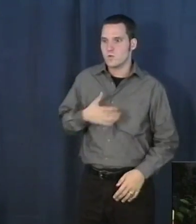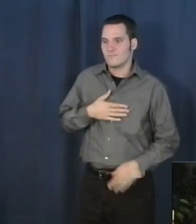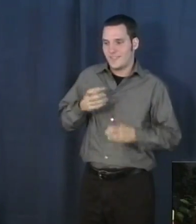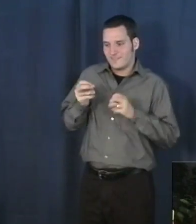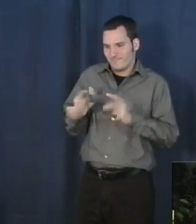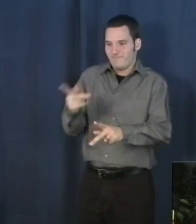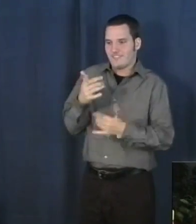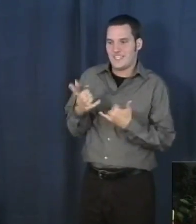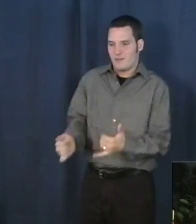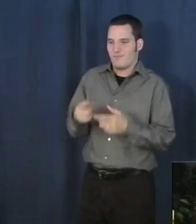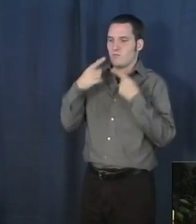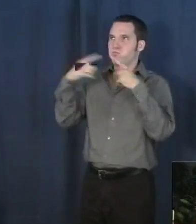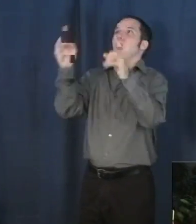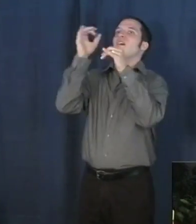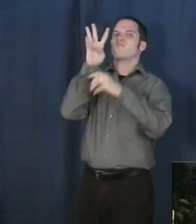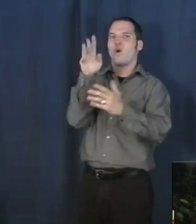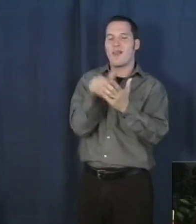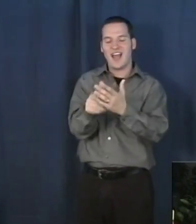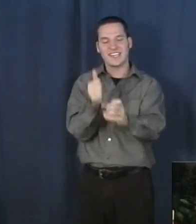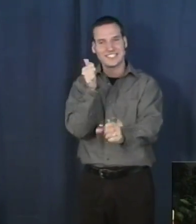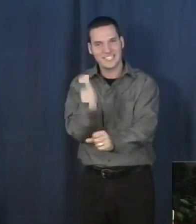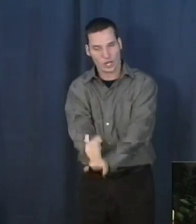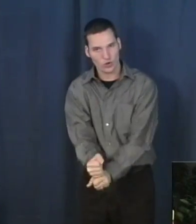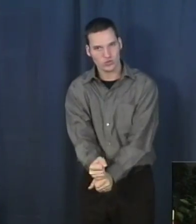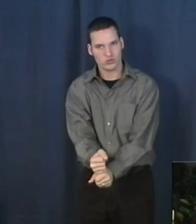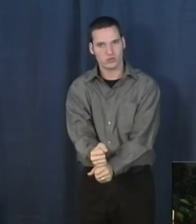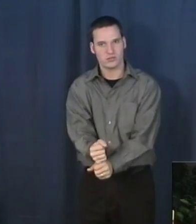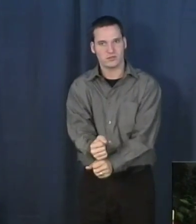we go, folks, my chance, finally, after 4,000 years.